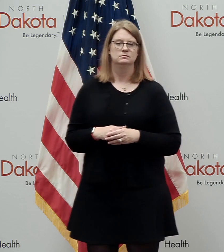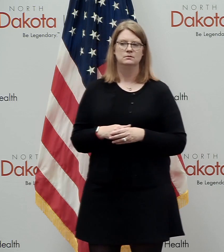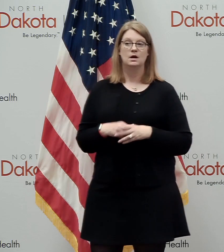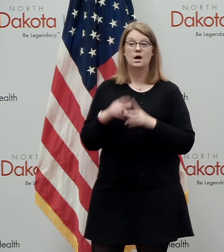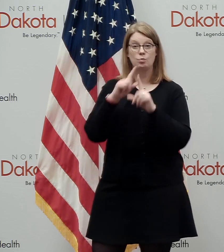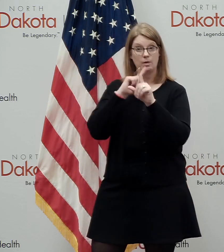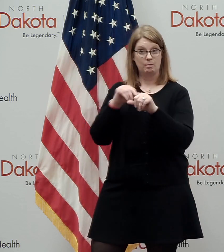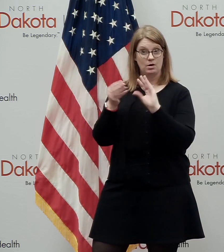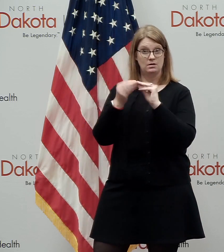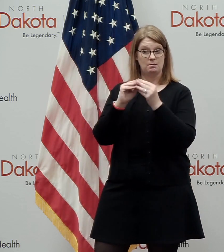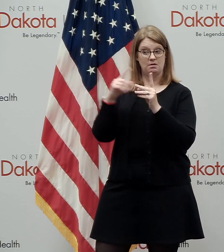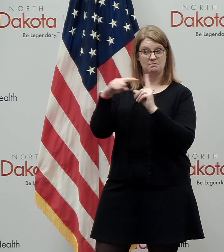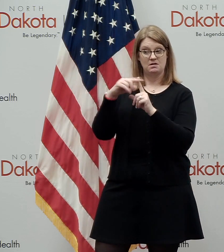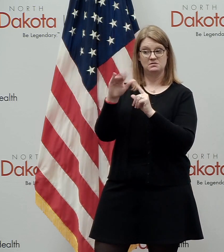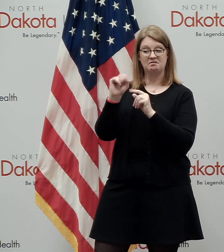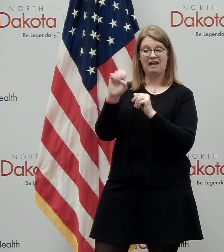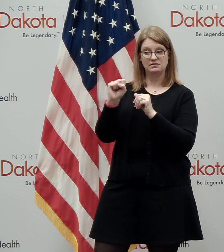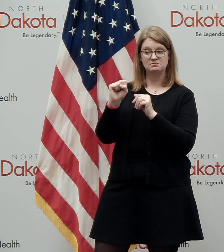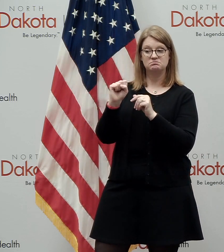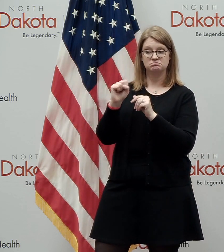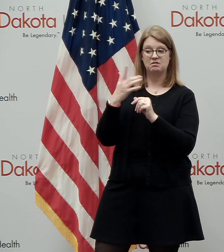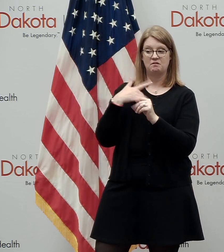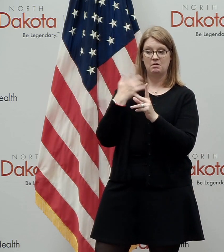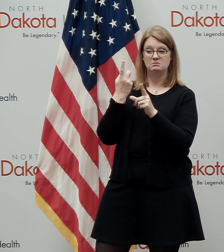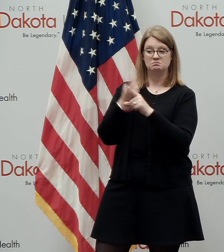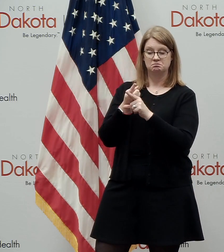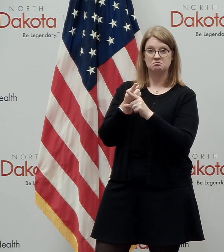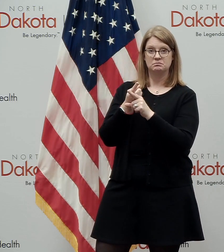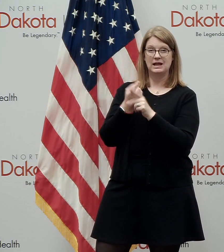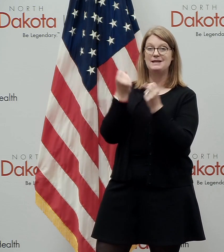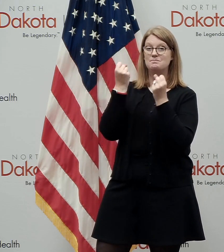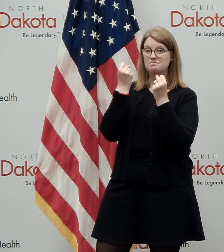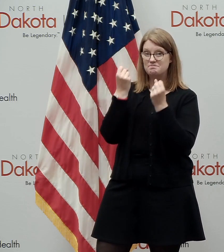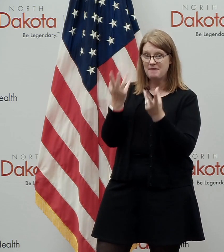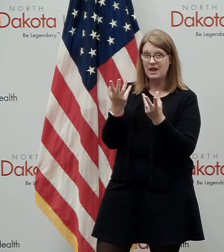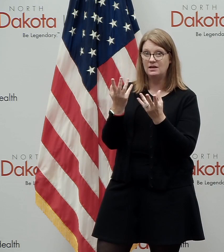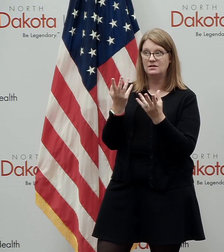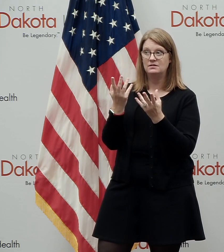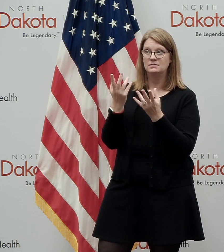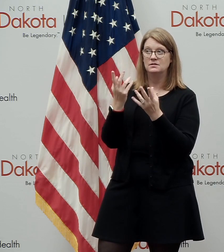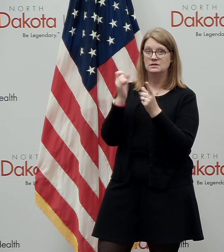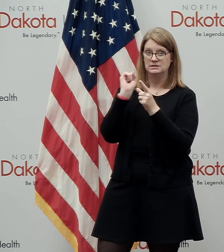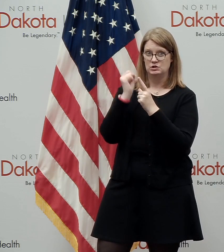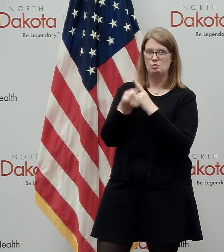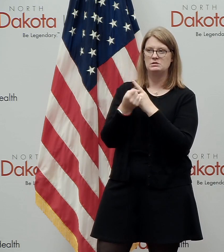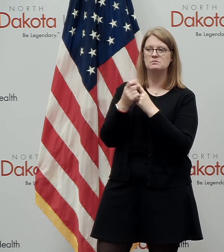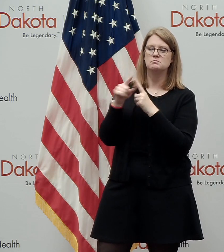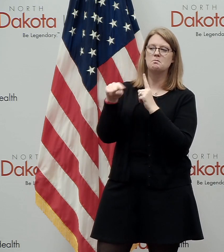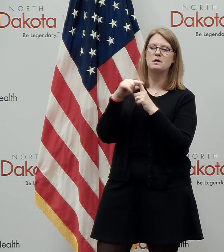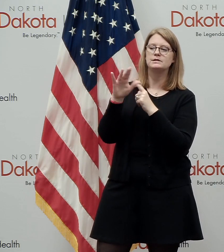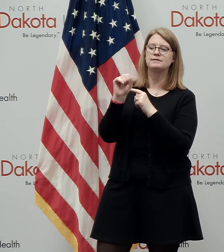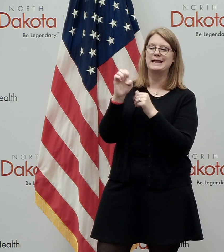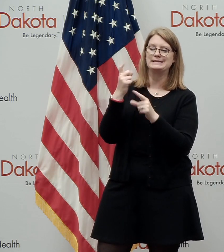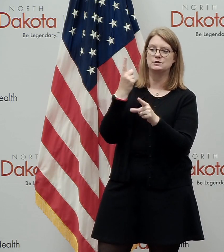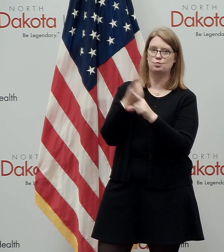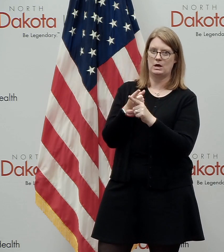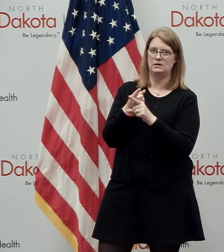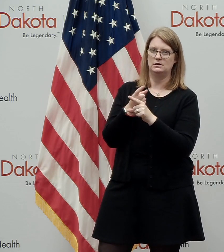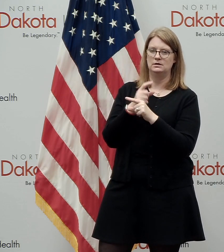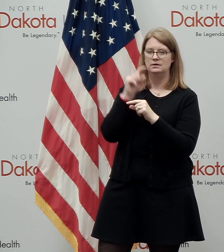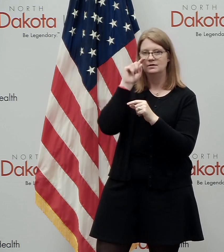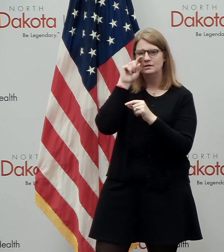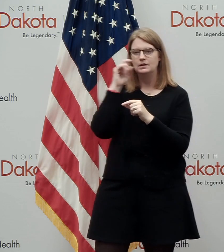cases, because I think that in many cases we know they had the positive cases, right? If we're doing